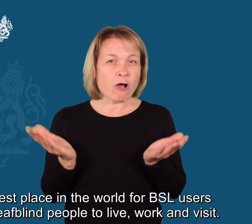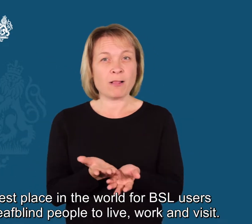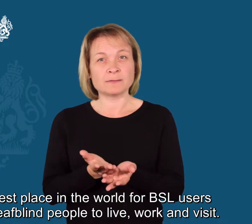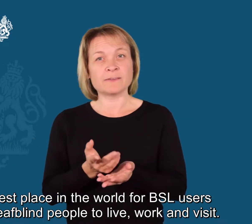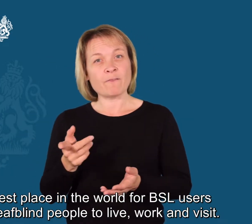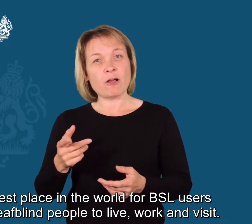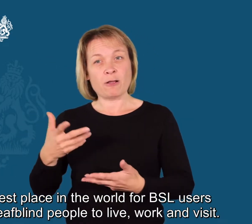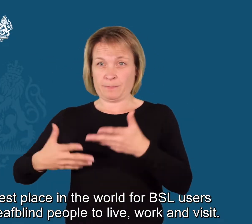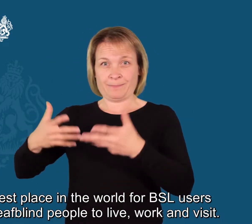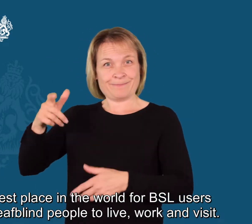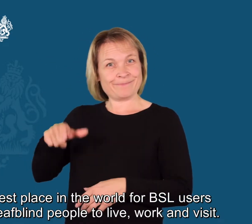visit.